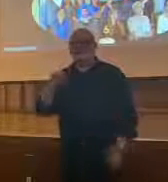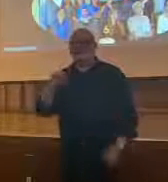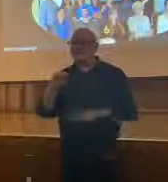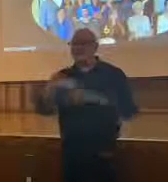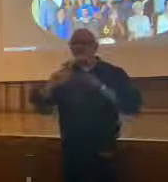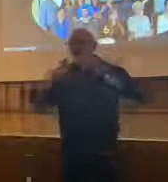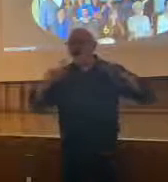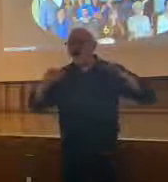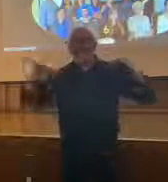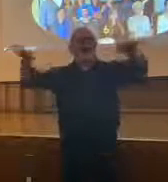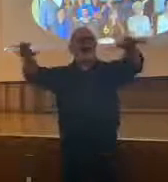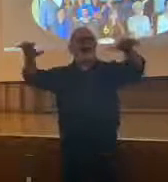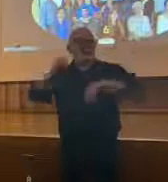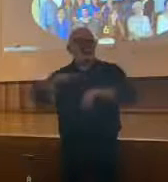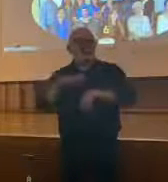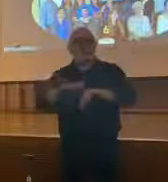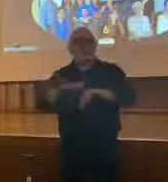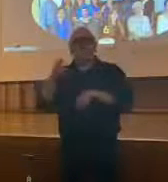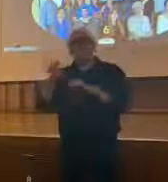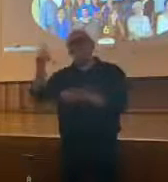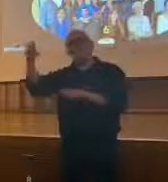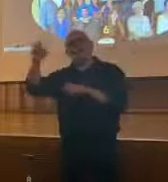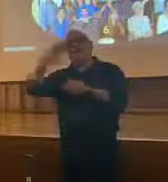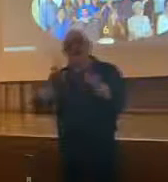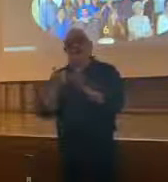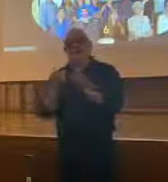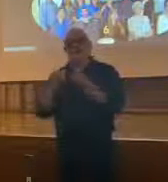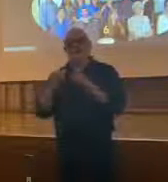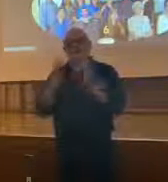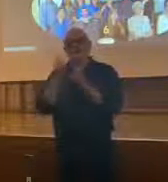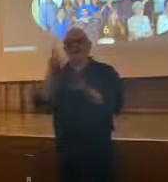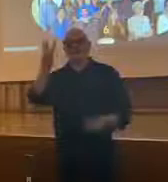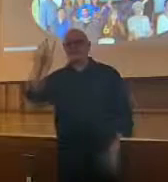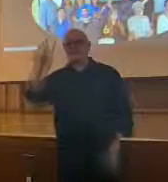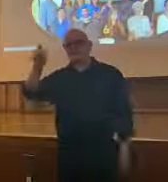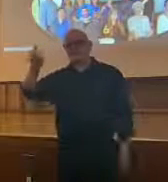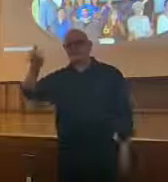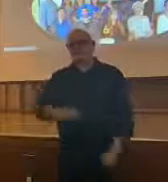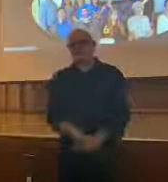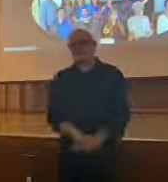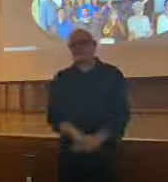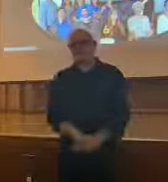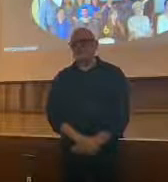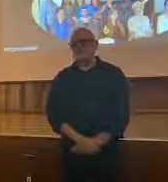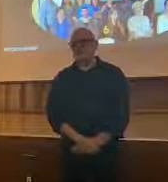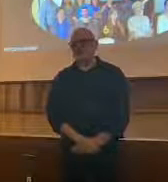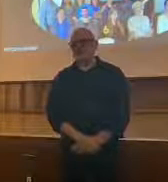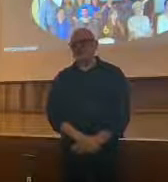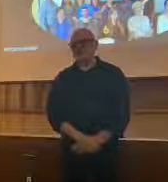however you want to put it. So thank you, and can we please give all the vendors a round of applause?